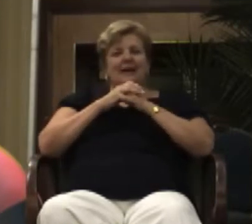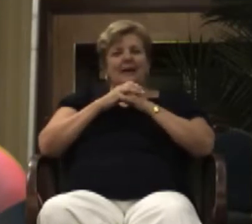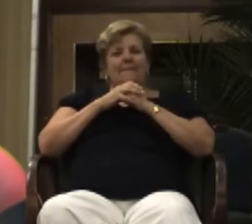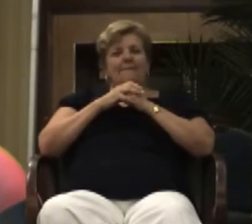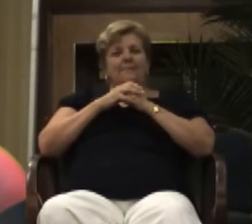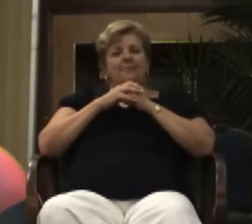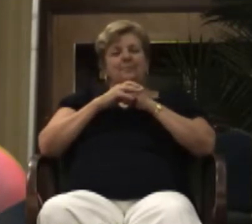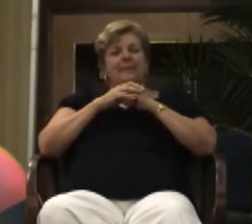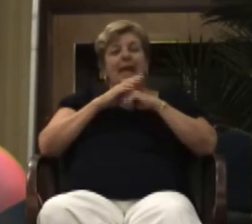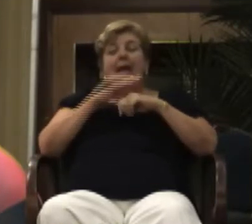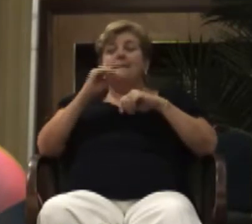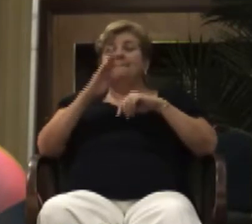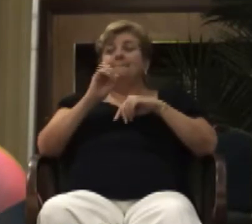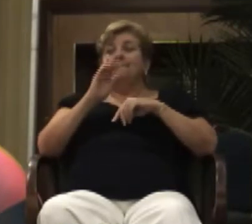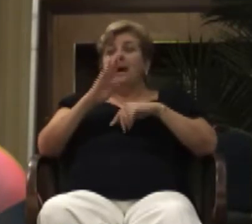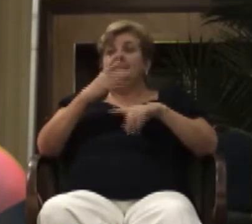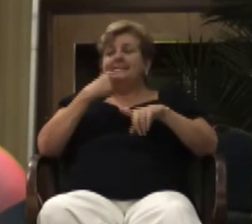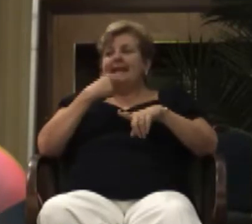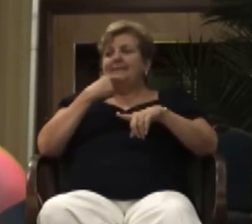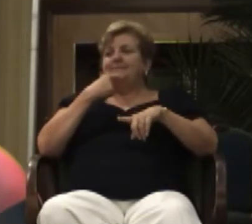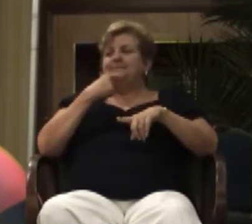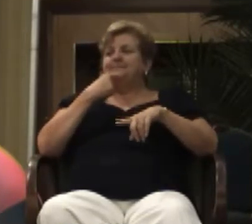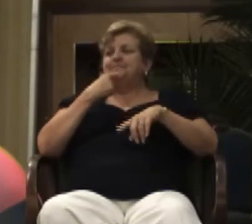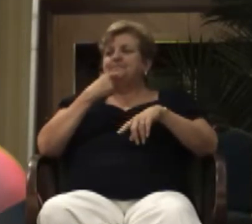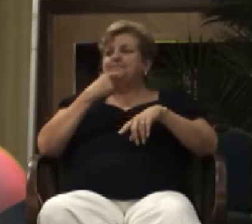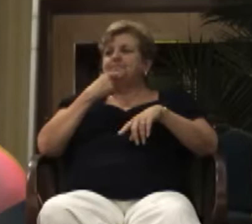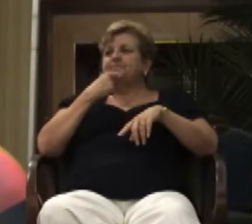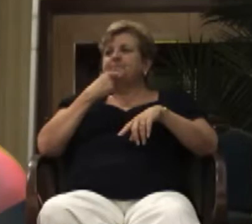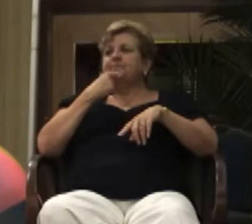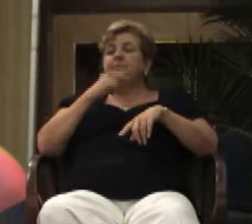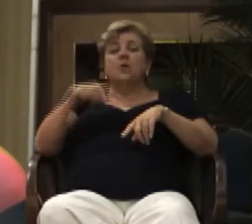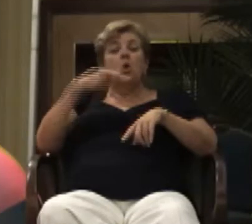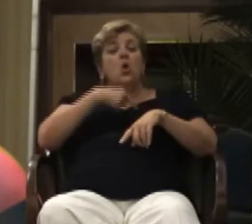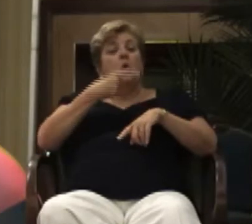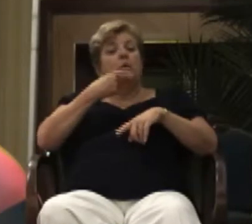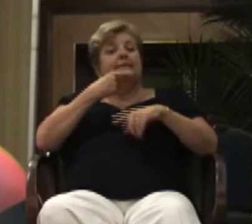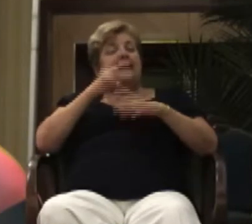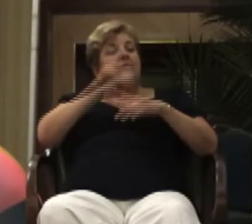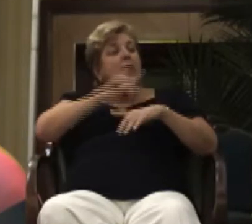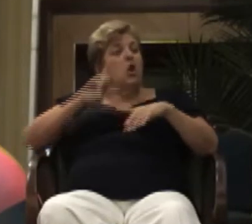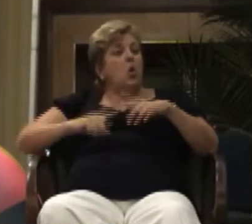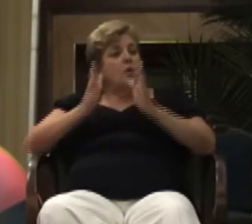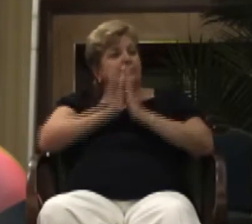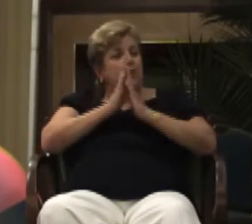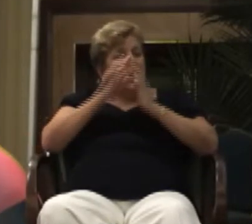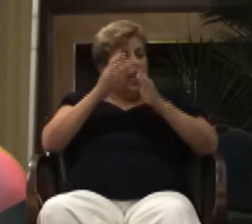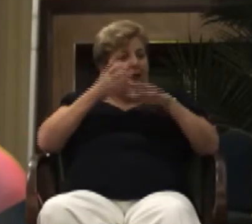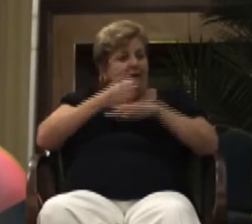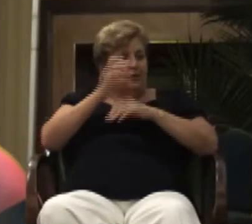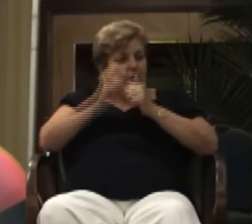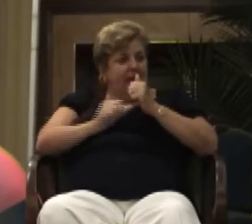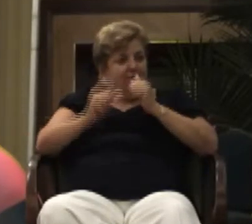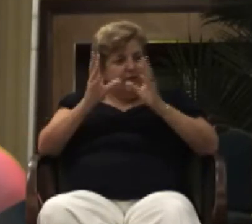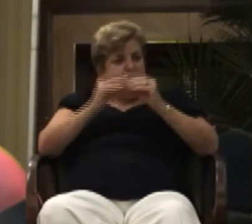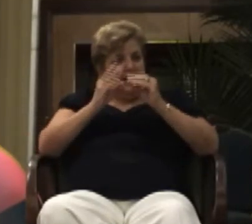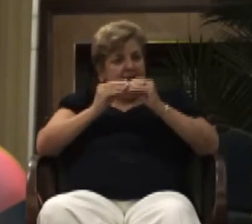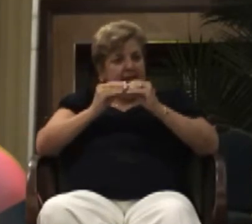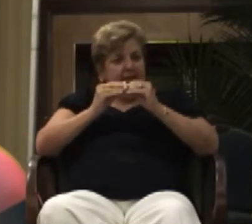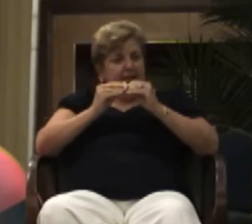Bob said this. We say the Lord's Prayer after every meeting. He said, instead of saying it, why don't you pray it? We say, "Our